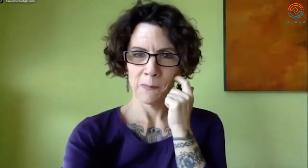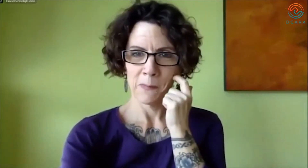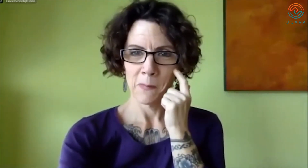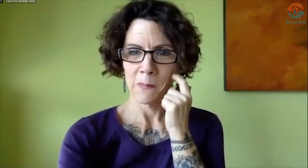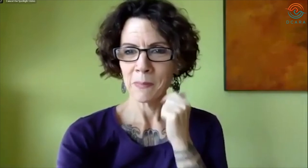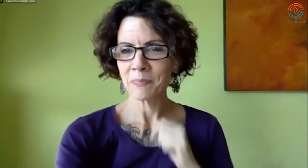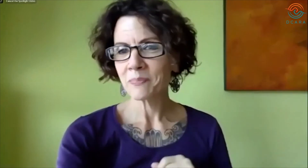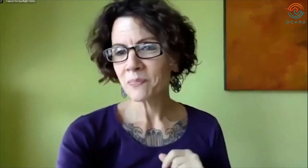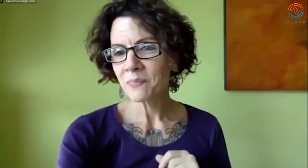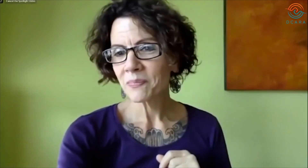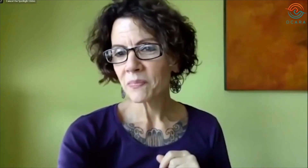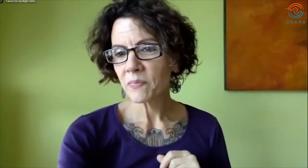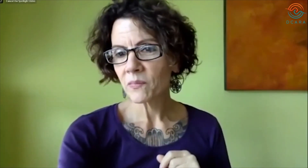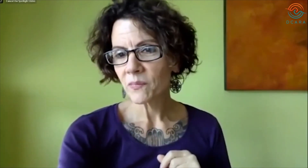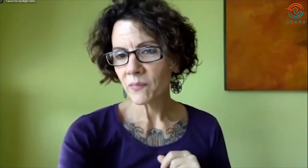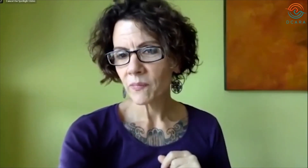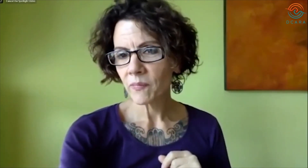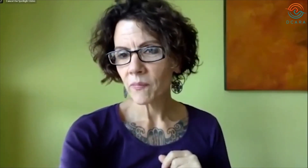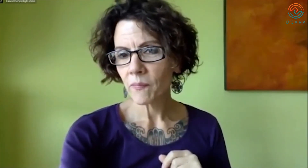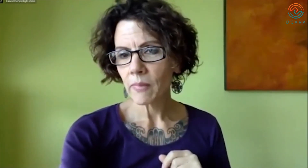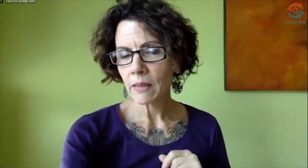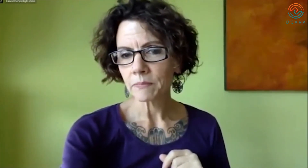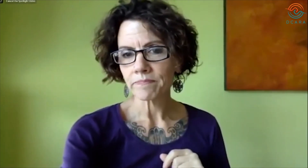your estate plan.